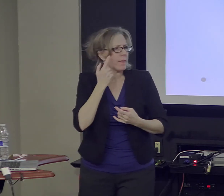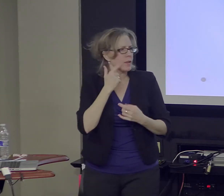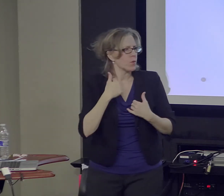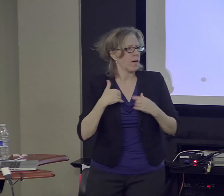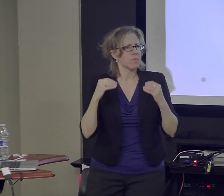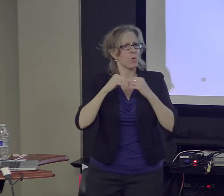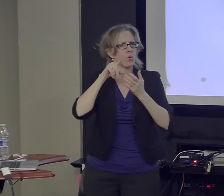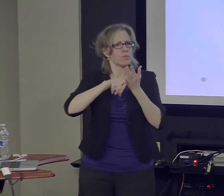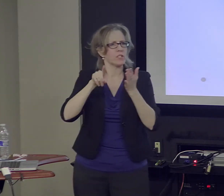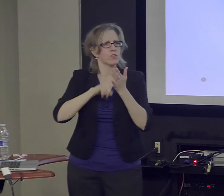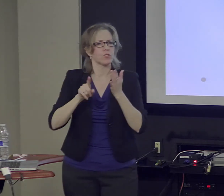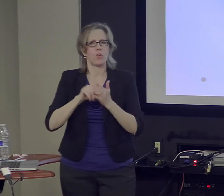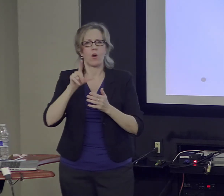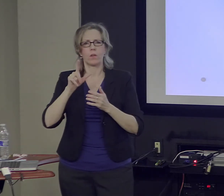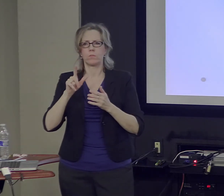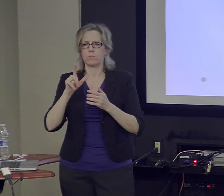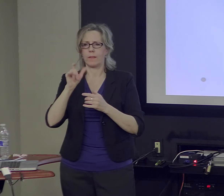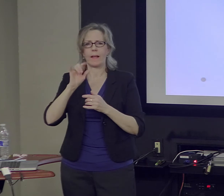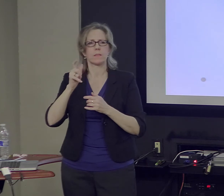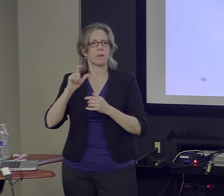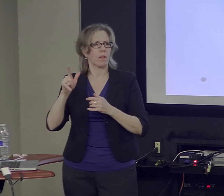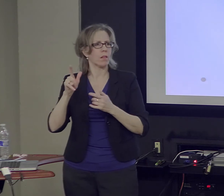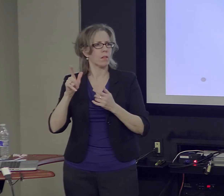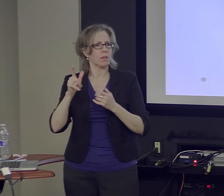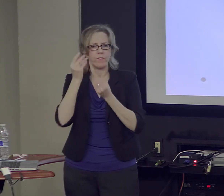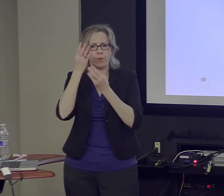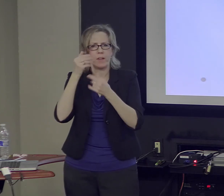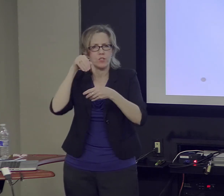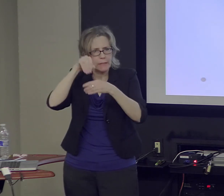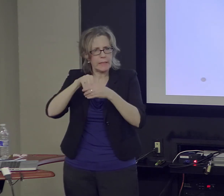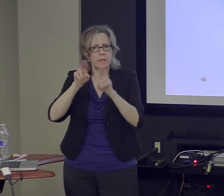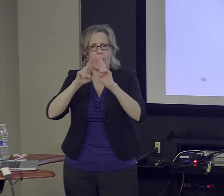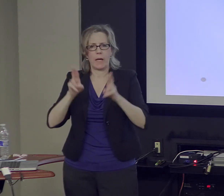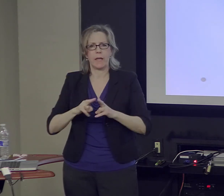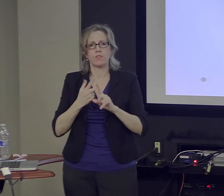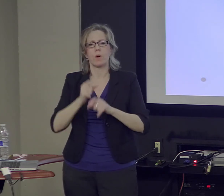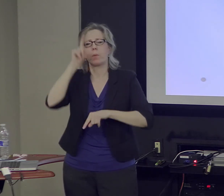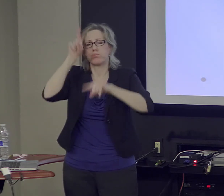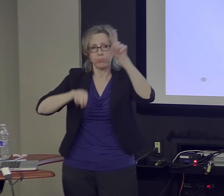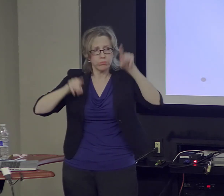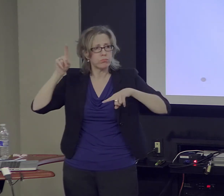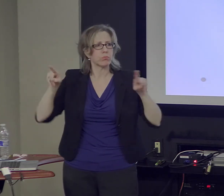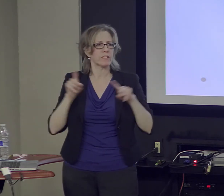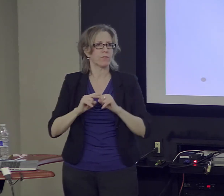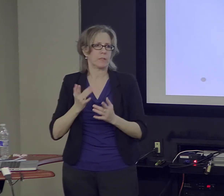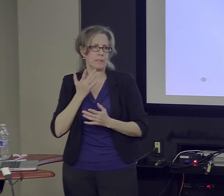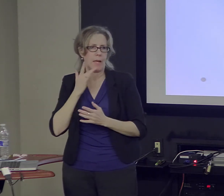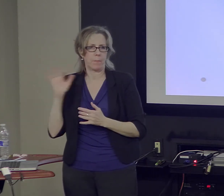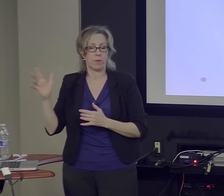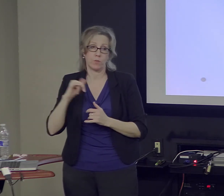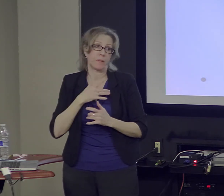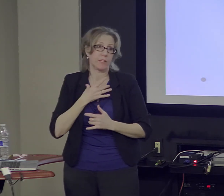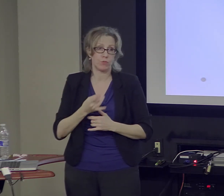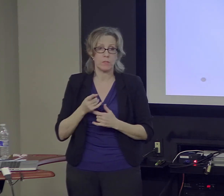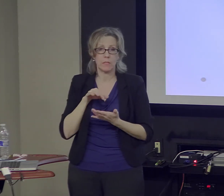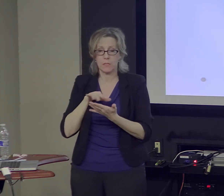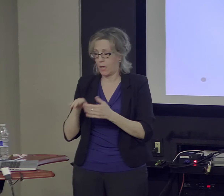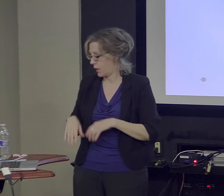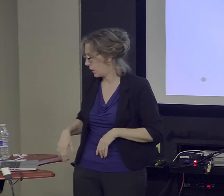lexical, which language were they borrowed from. So that's an area in which we need more information. Where is the lexicon in international